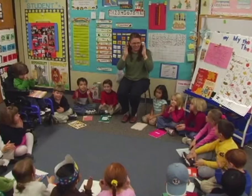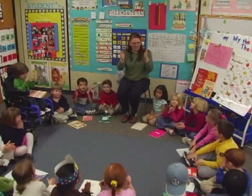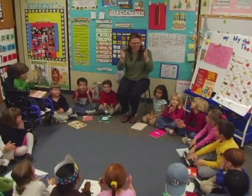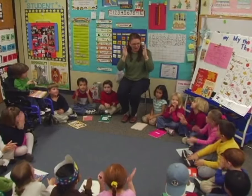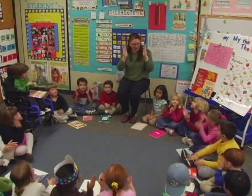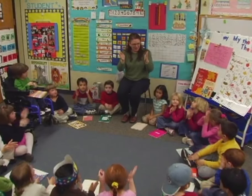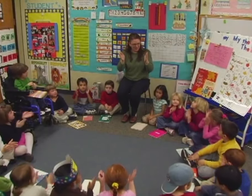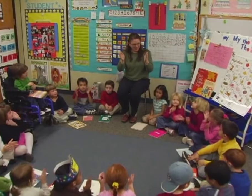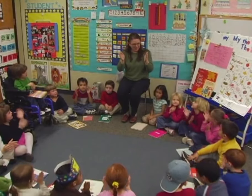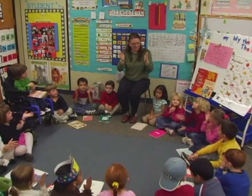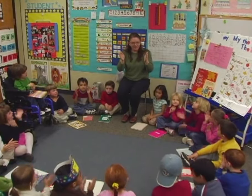Pay attention.